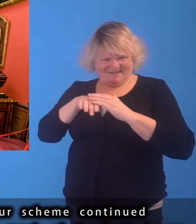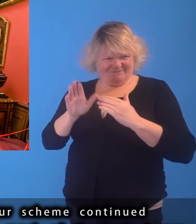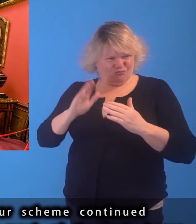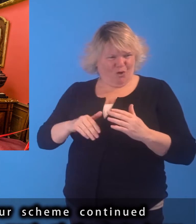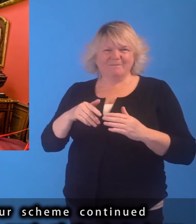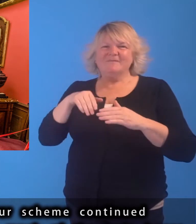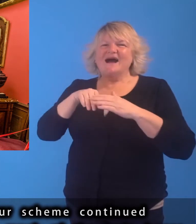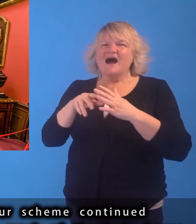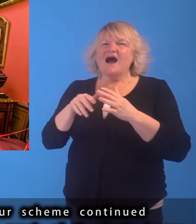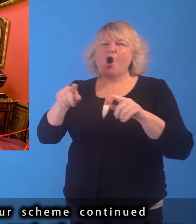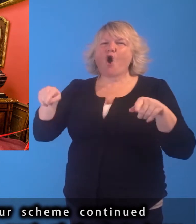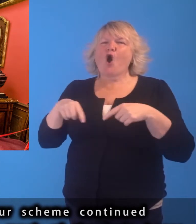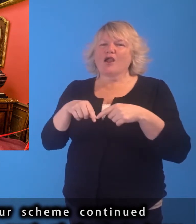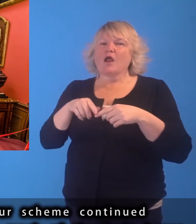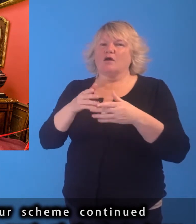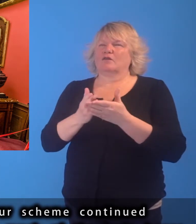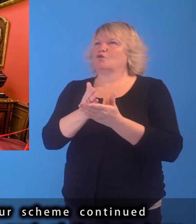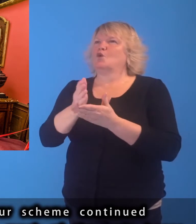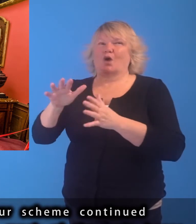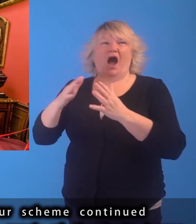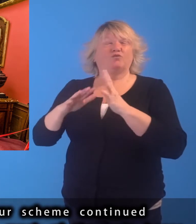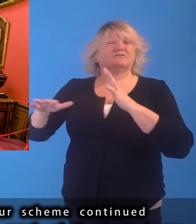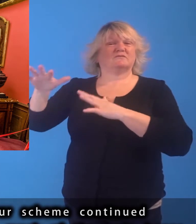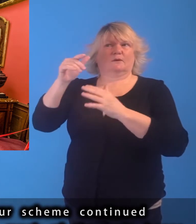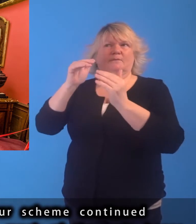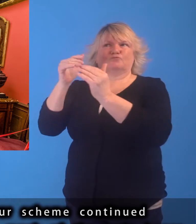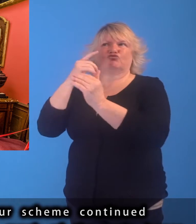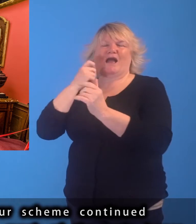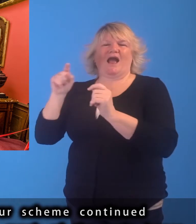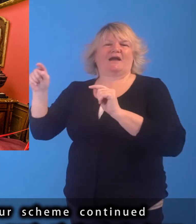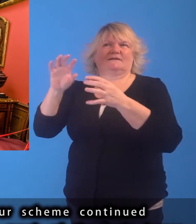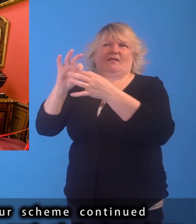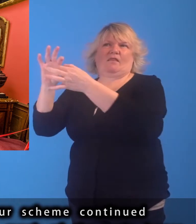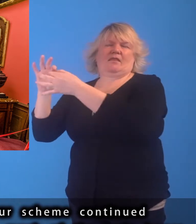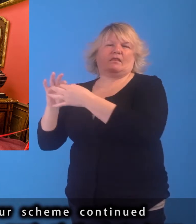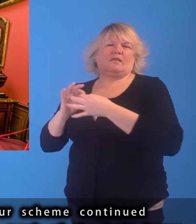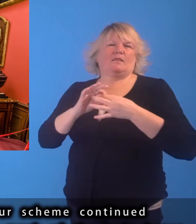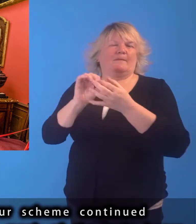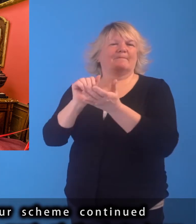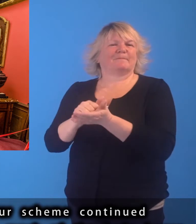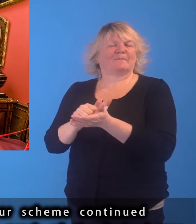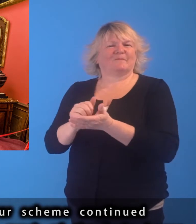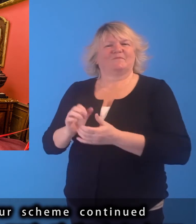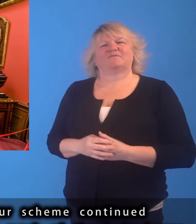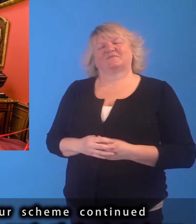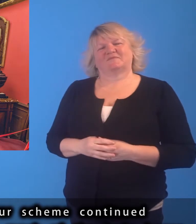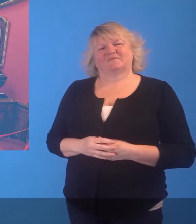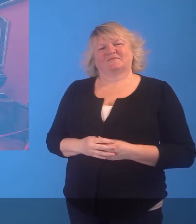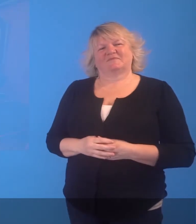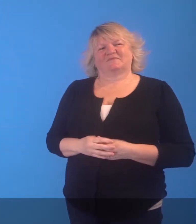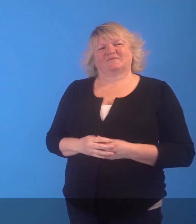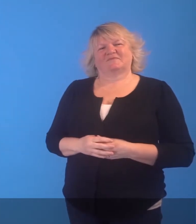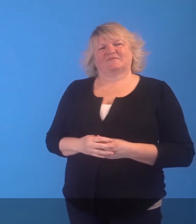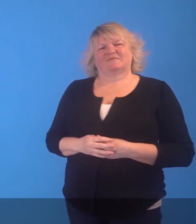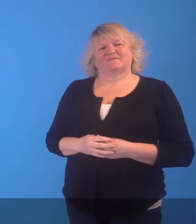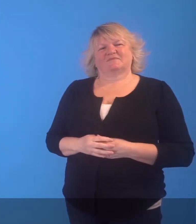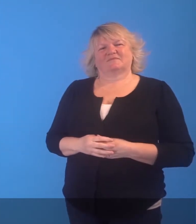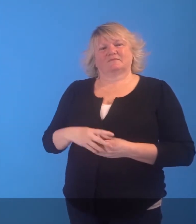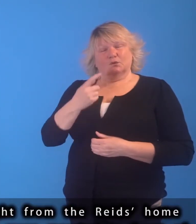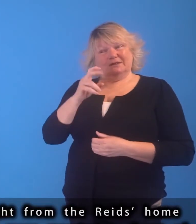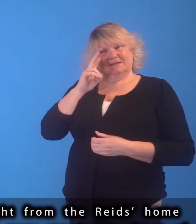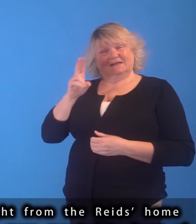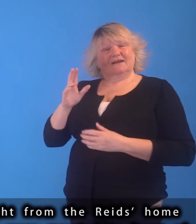There has been much speculation as to the presence of the mosaics at Lauriston, as they were made very cheaply